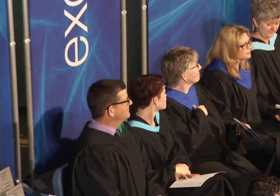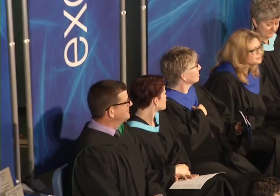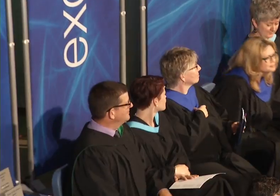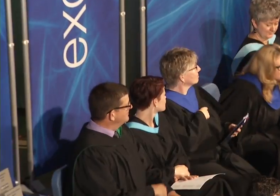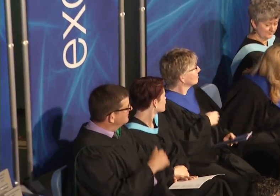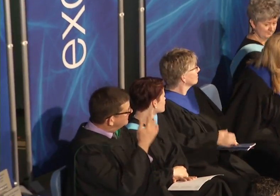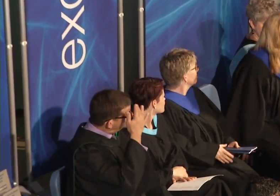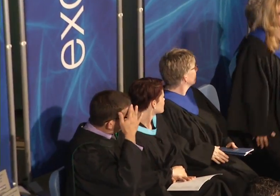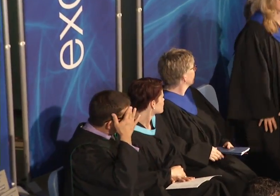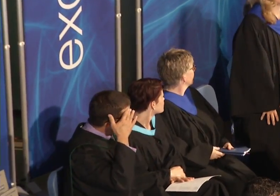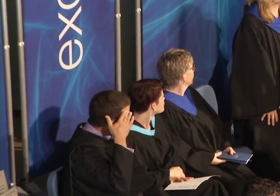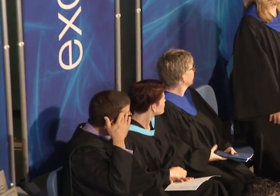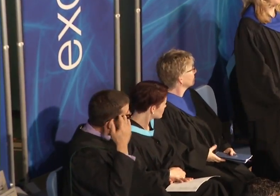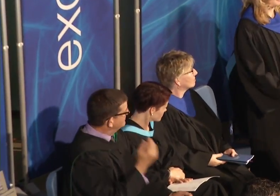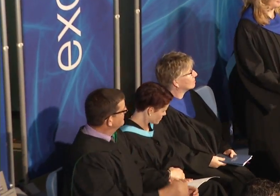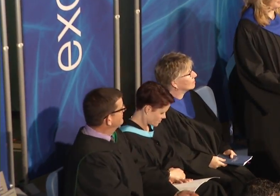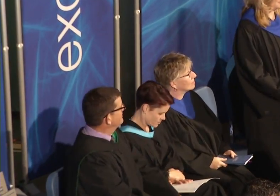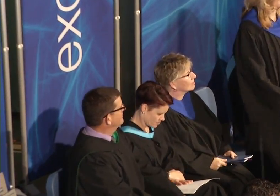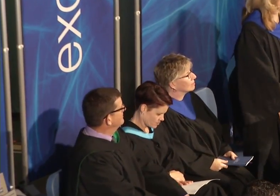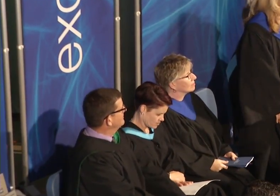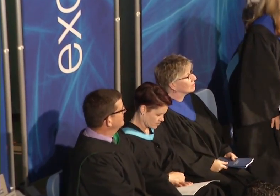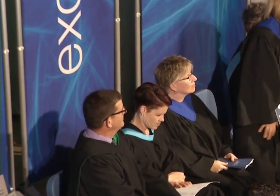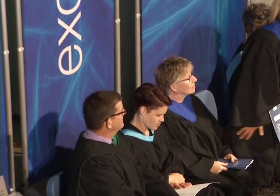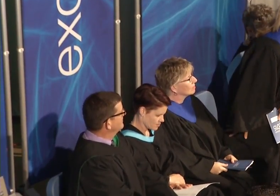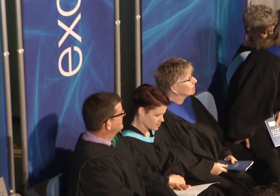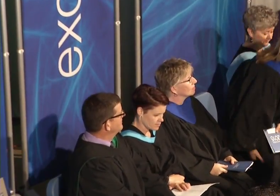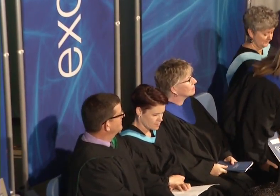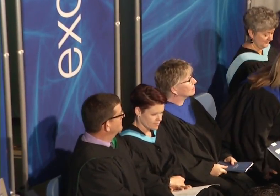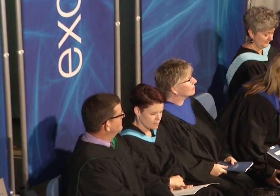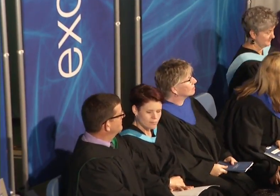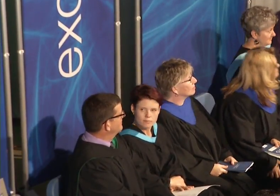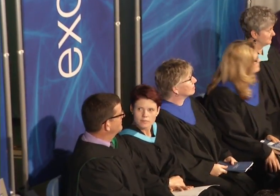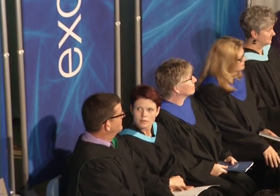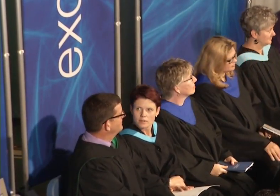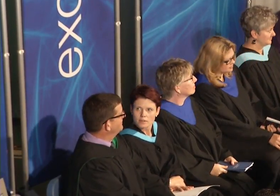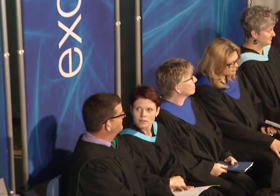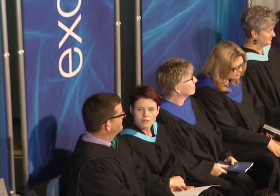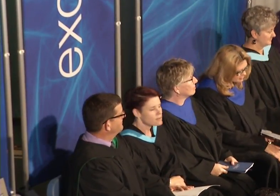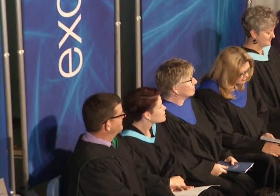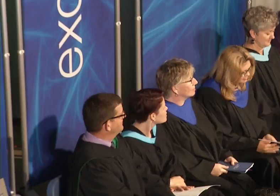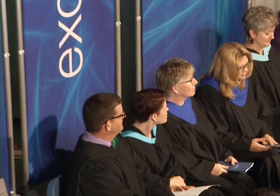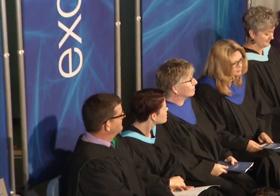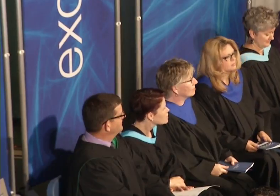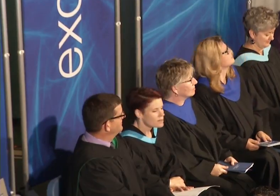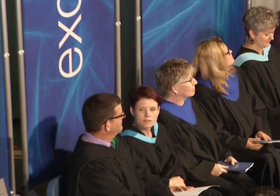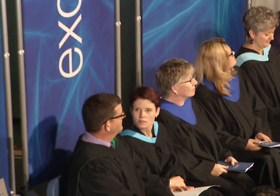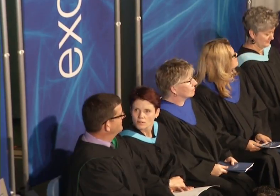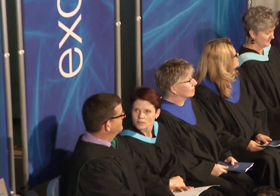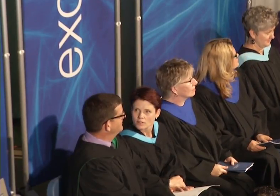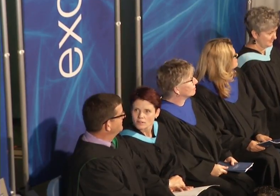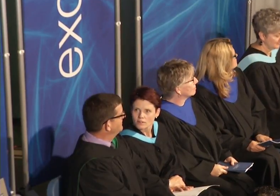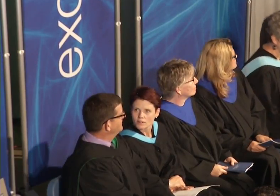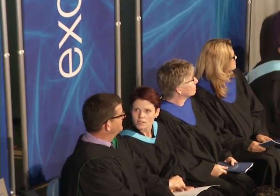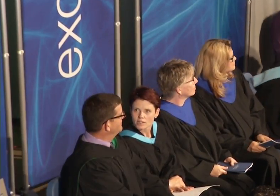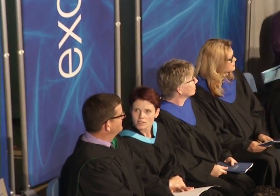Sonia Richards, our incoming academic chair for the School of Access and Online School of Business.